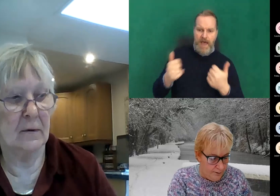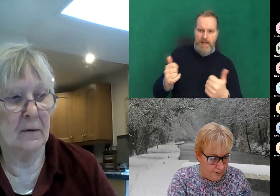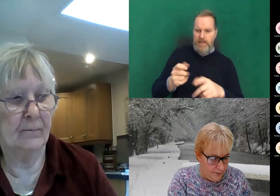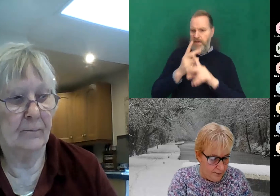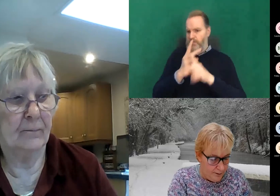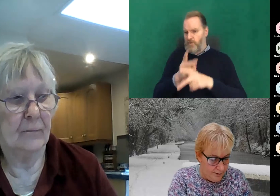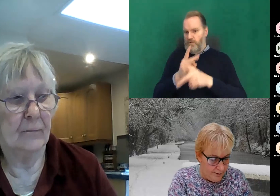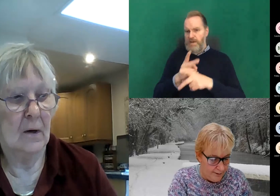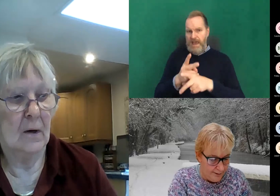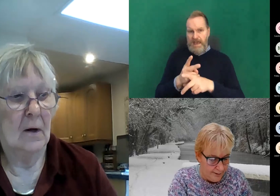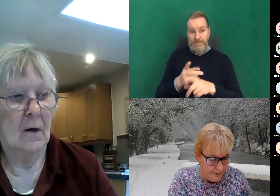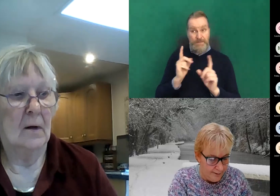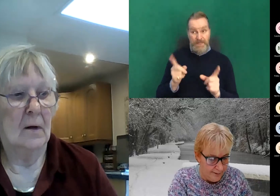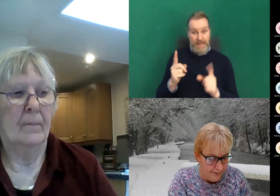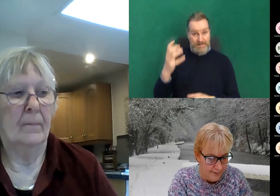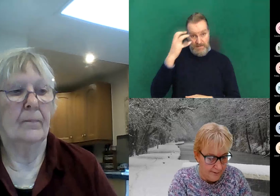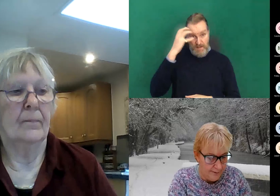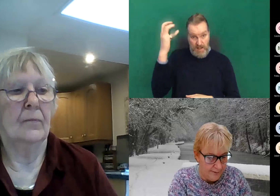this government.